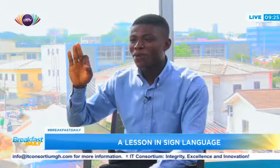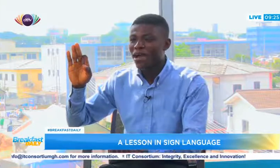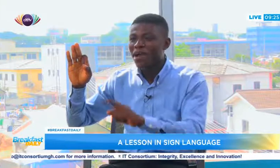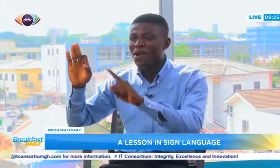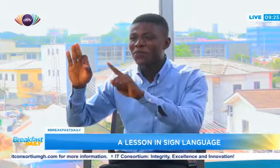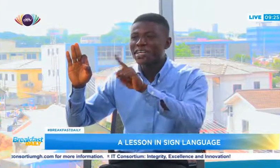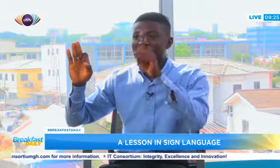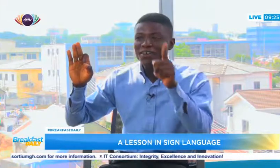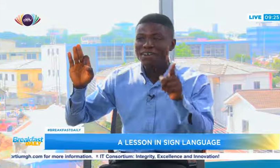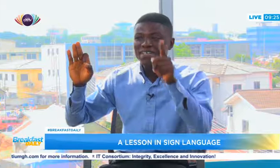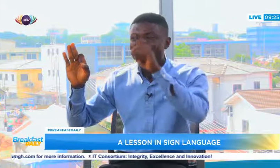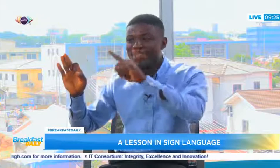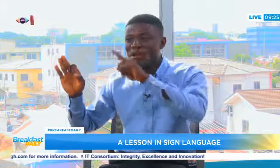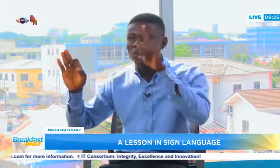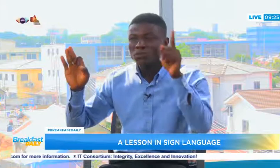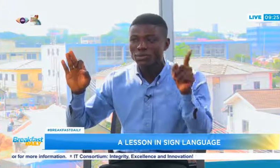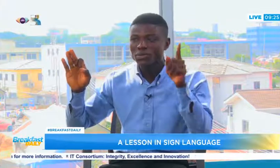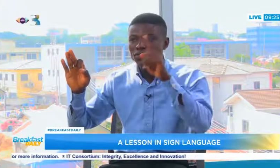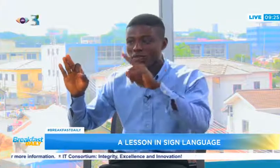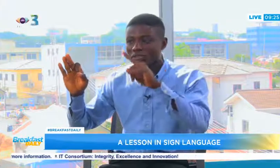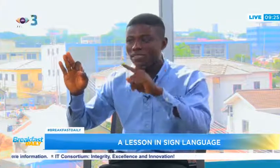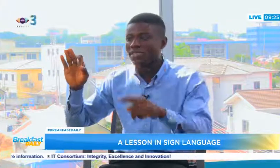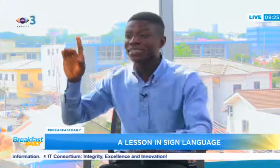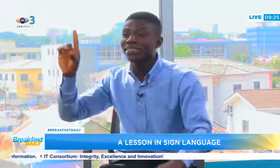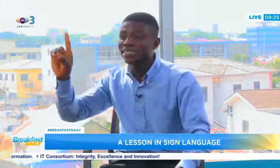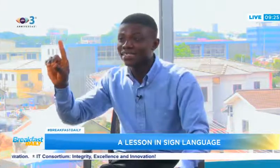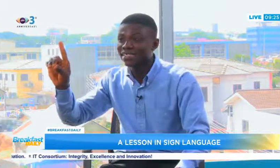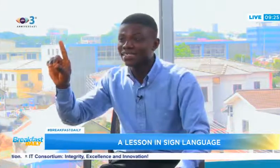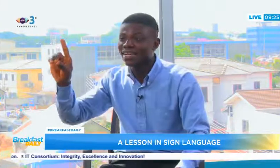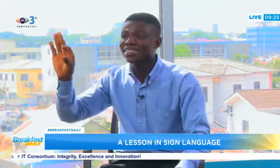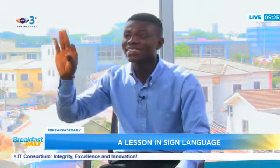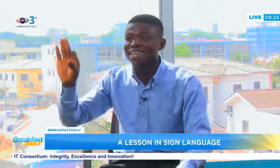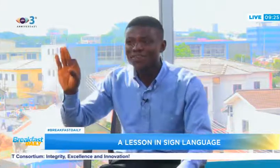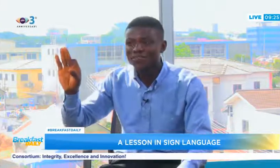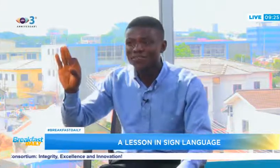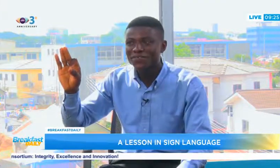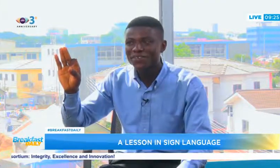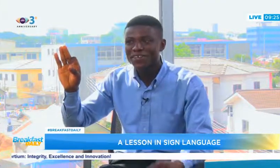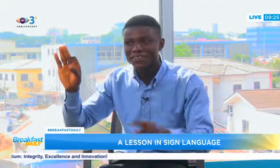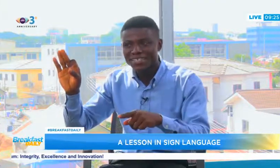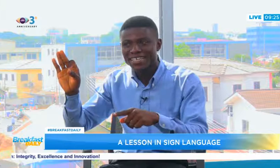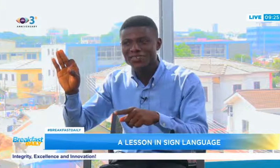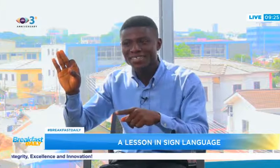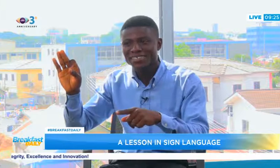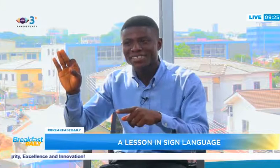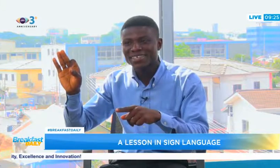But with the F and D always creates confusion. This is D and this is F. Oh. You see the difference? So